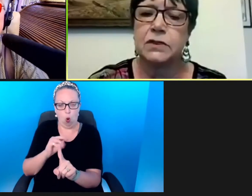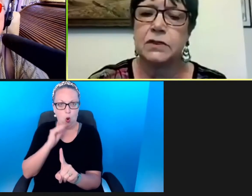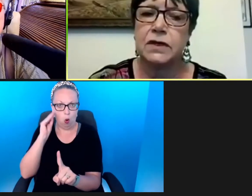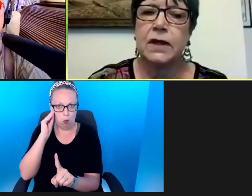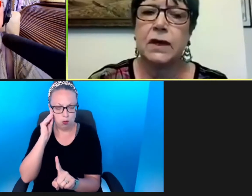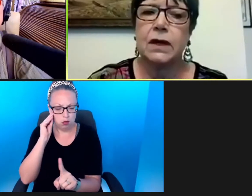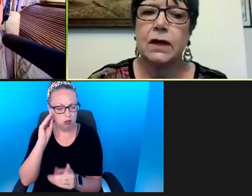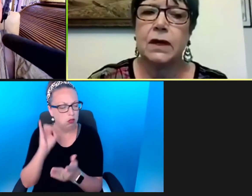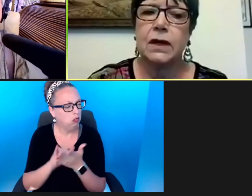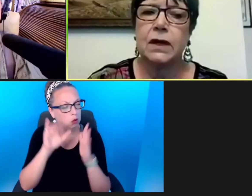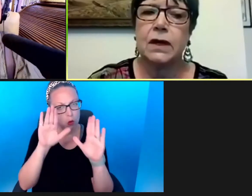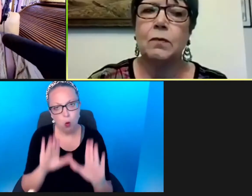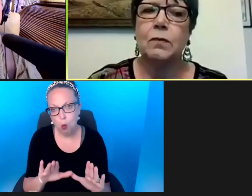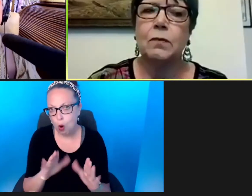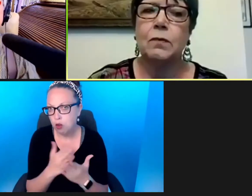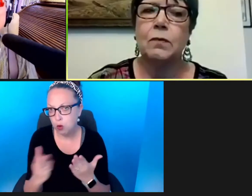see.